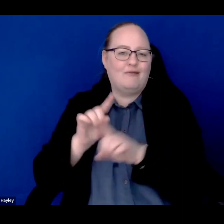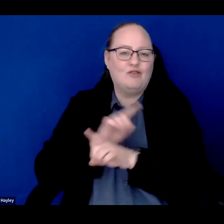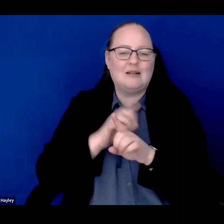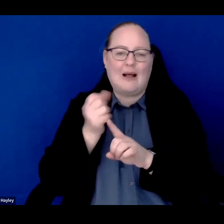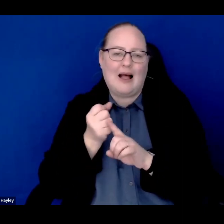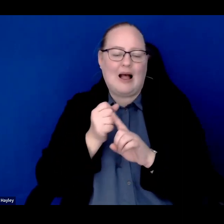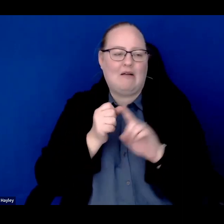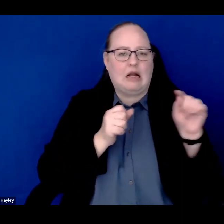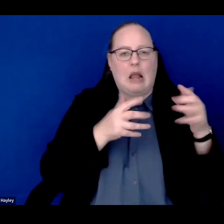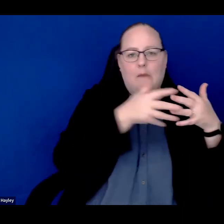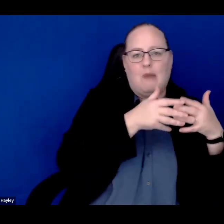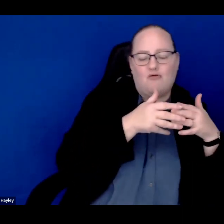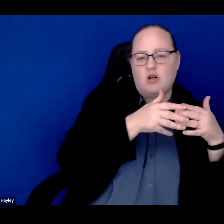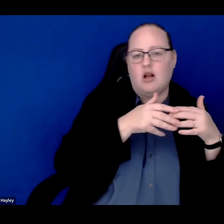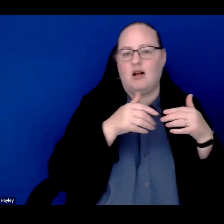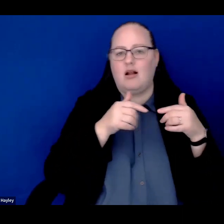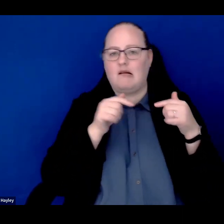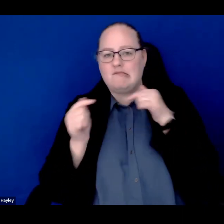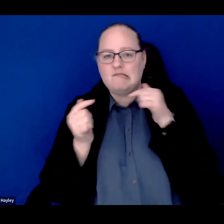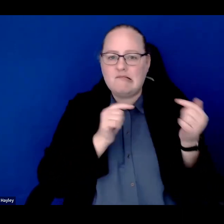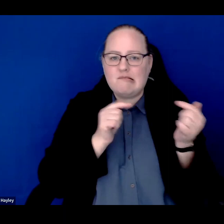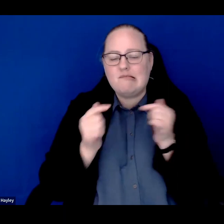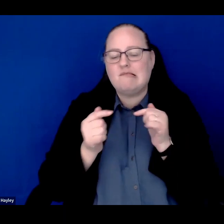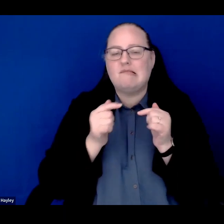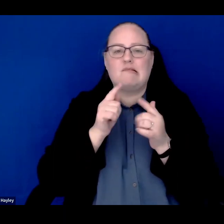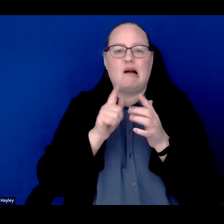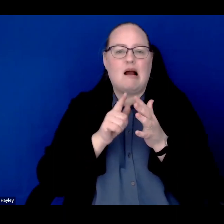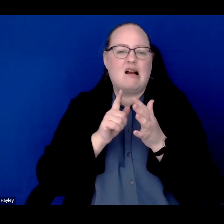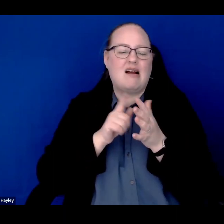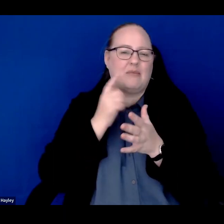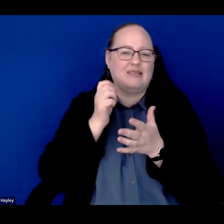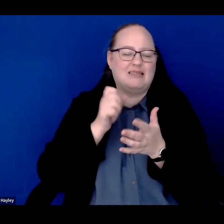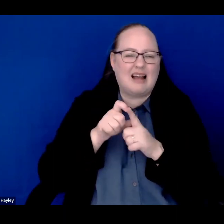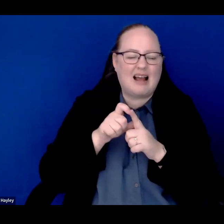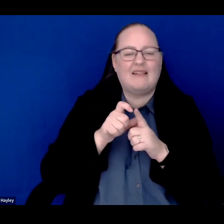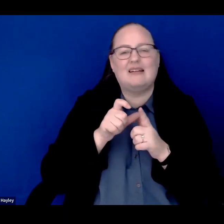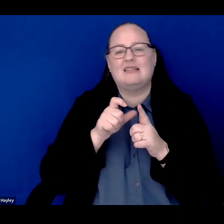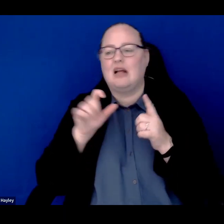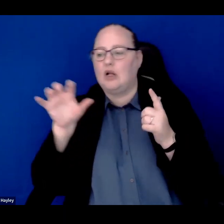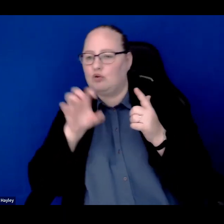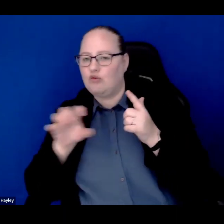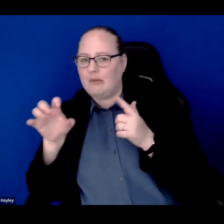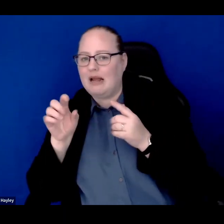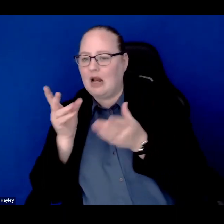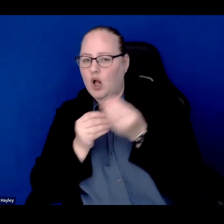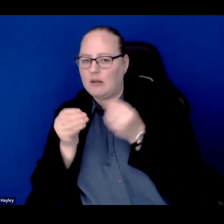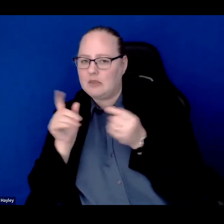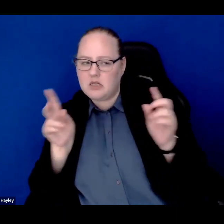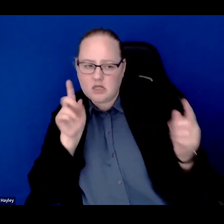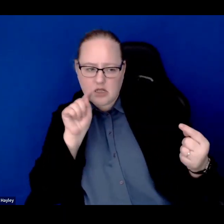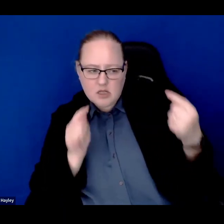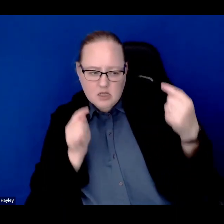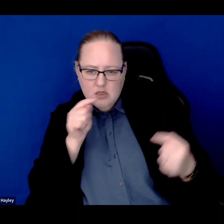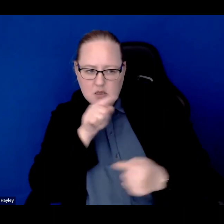American ecological economists around like Ehrman Daly and kind of European political ecologists. And they were like, oh, is that degrowth or is it a steady state?